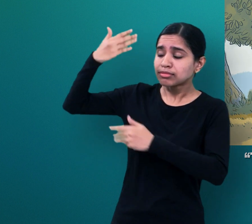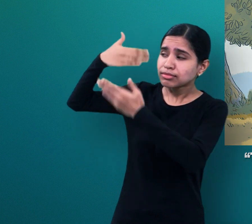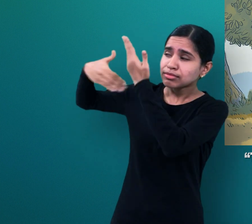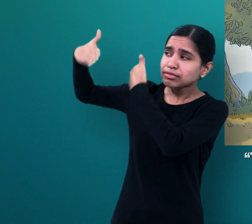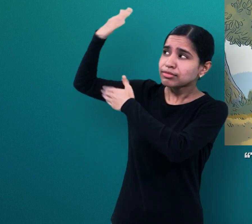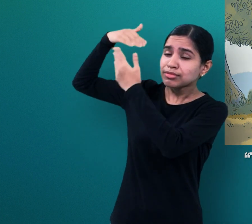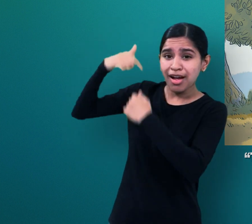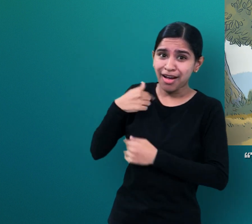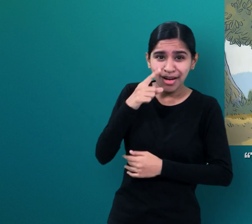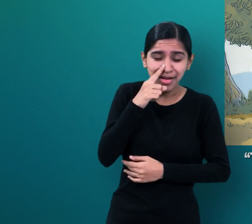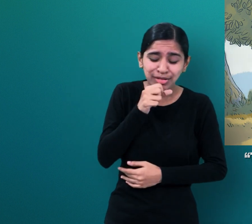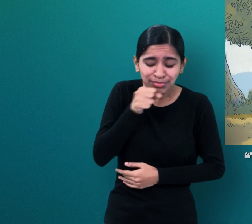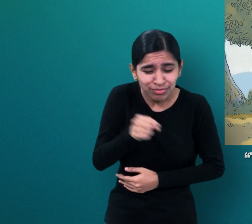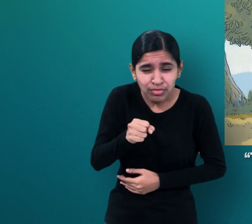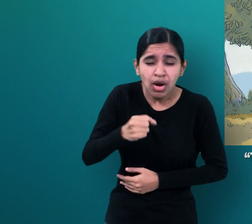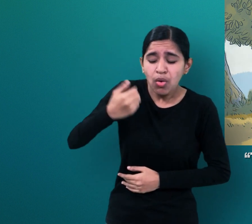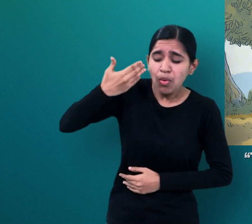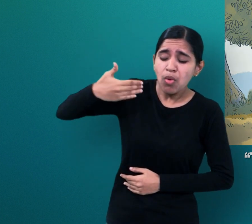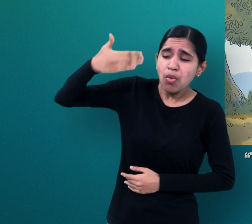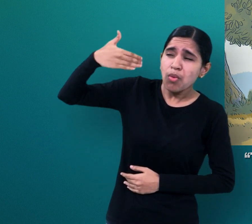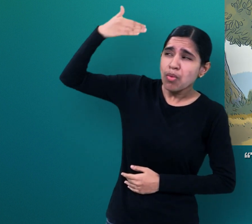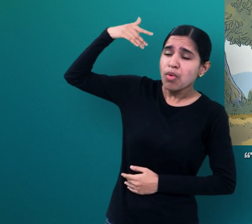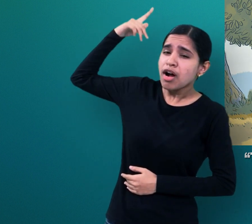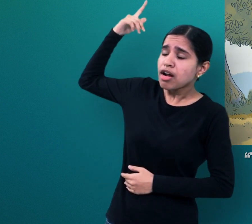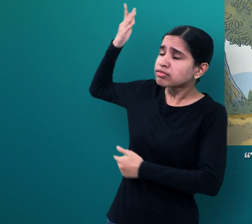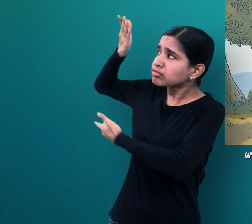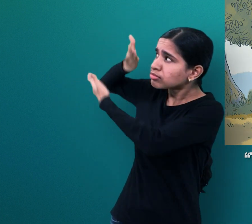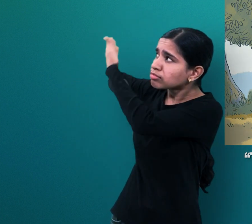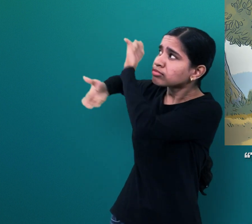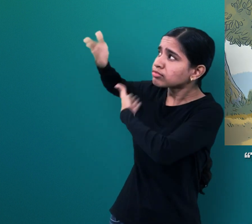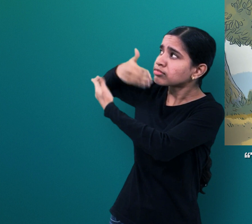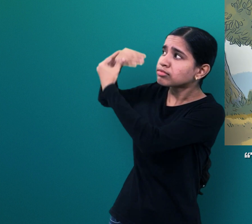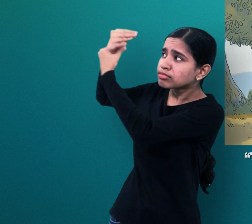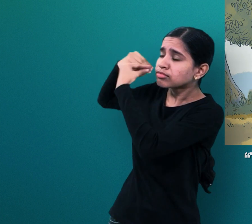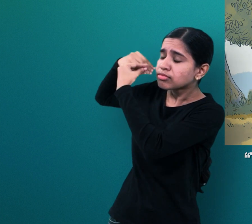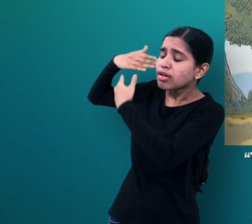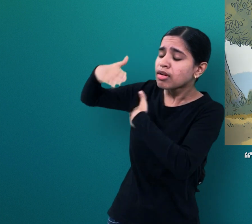remembering what our ancestors did, little Aski," said Ambi.